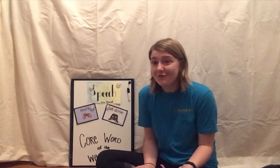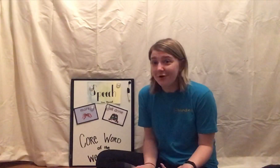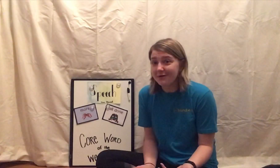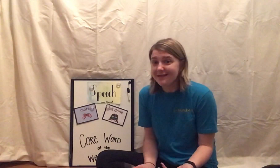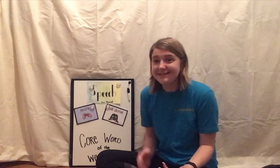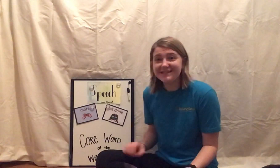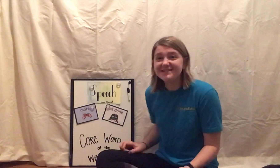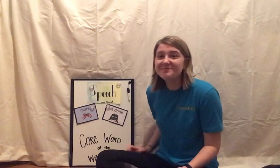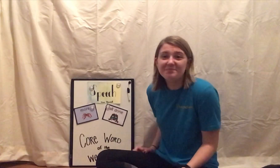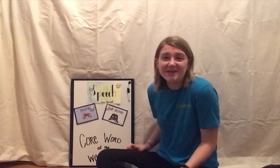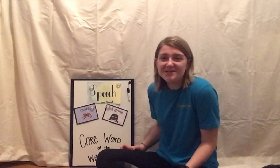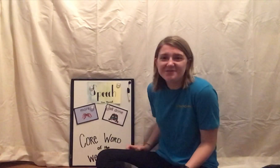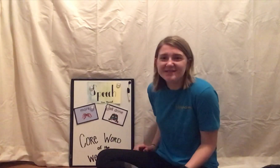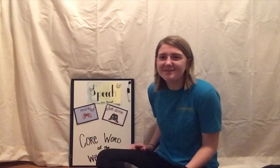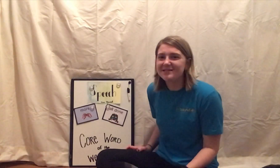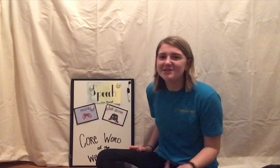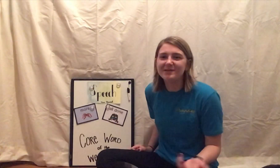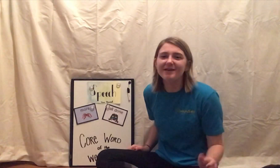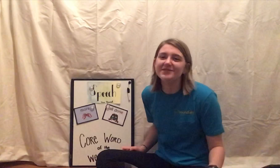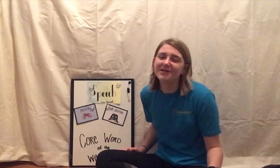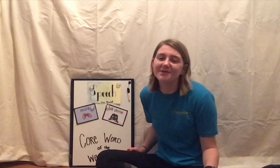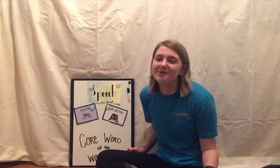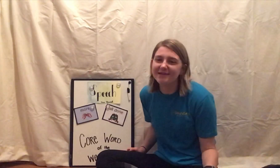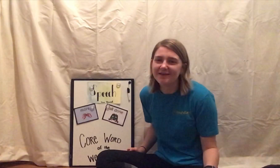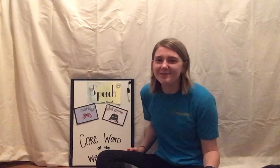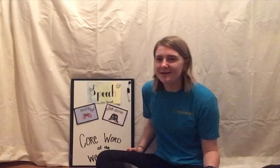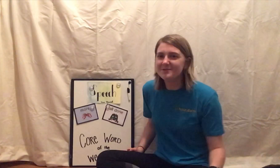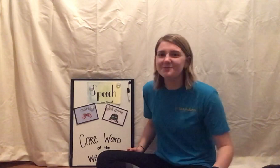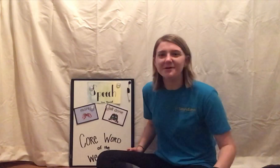own ideas, please shoot us a message. We'd love to hear what you guys have been up to while you're